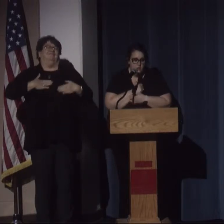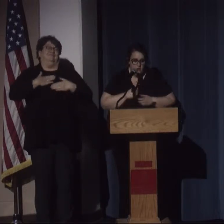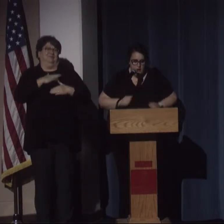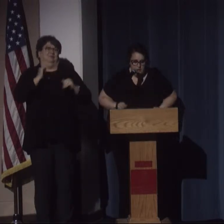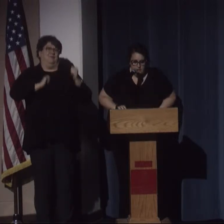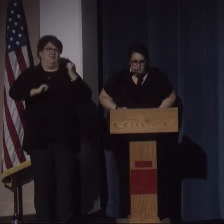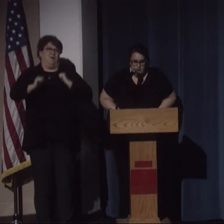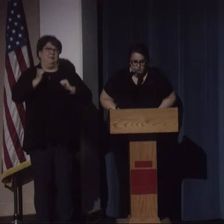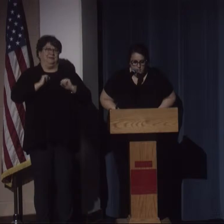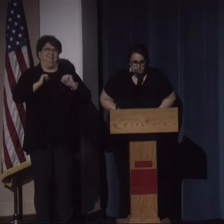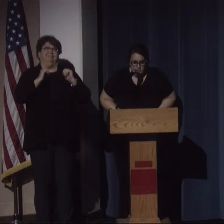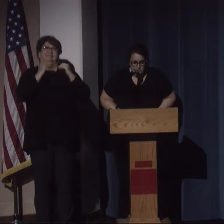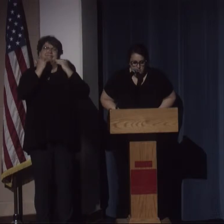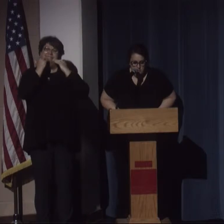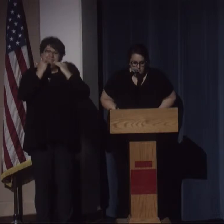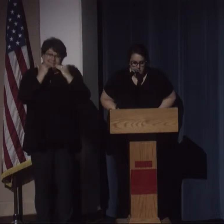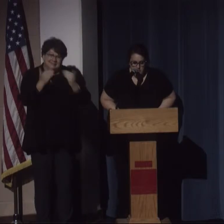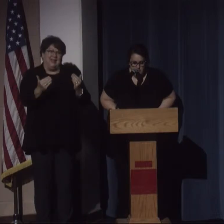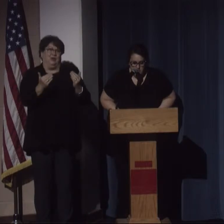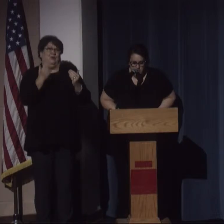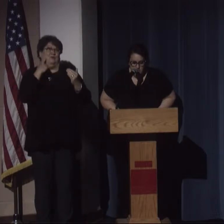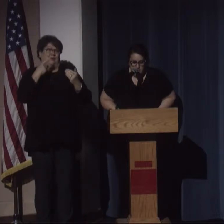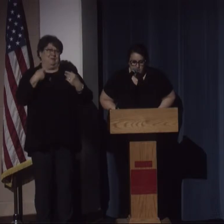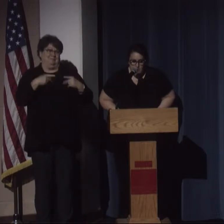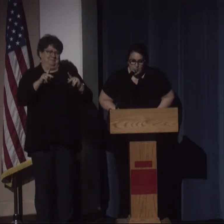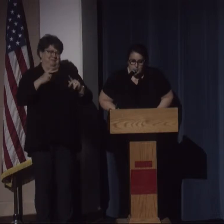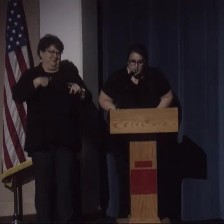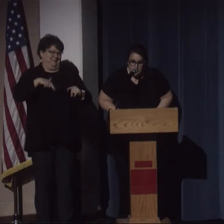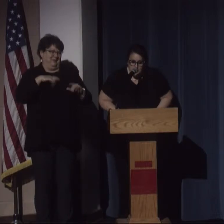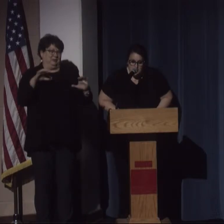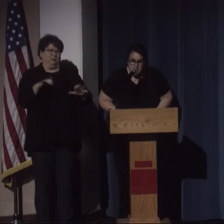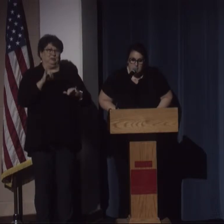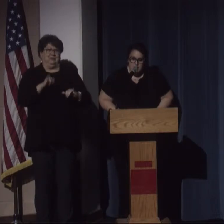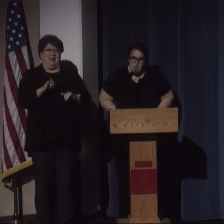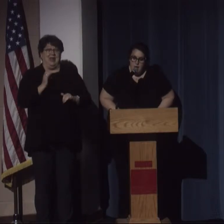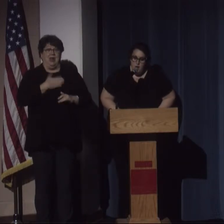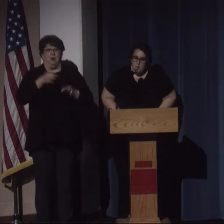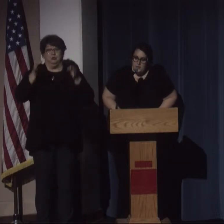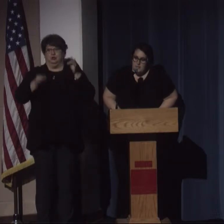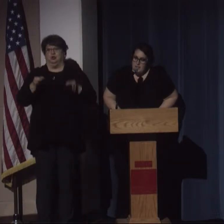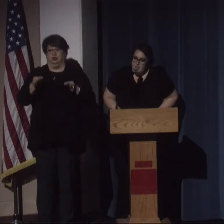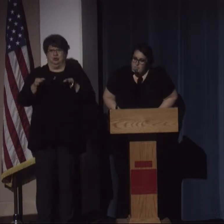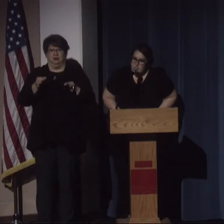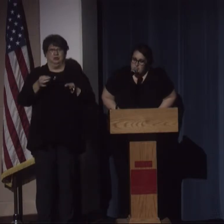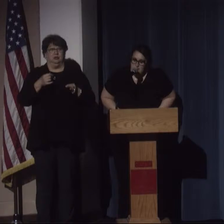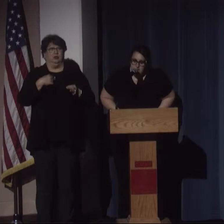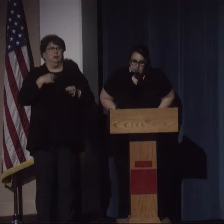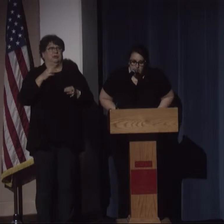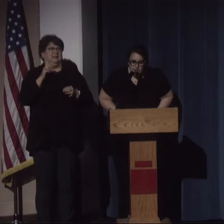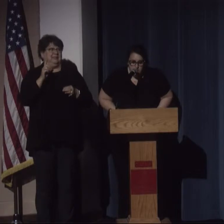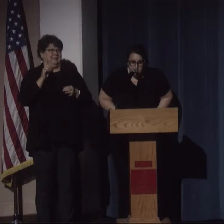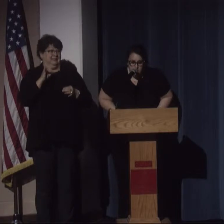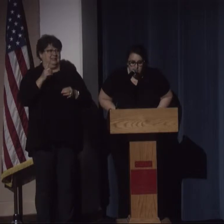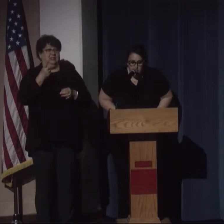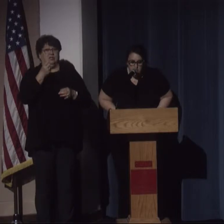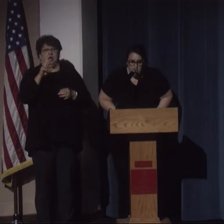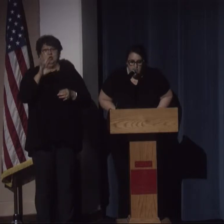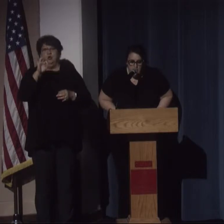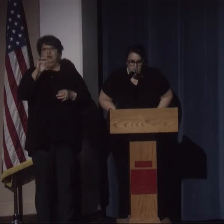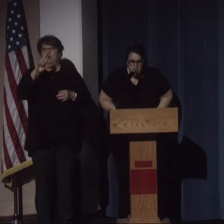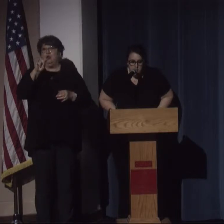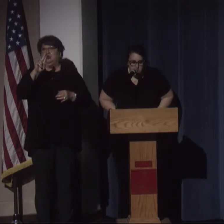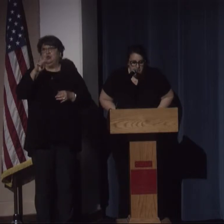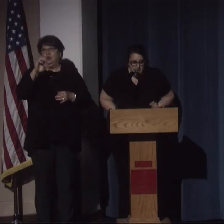Thank you guys for letting us do this. Our judges. We did have judges, Dr.